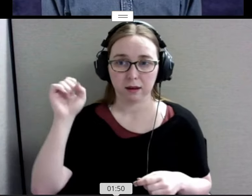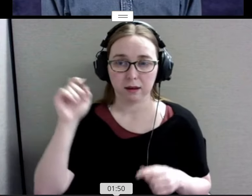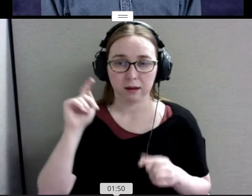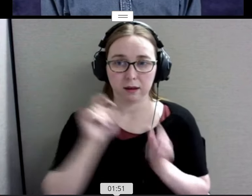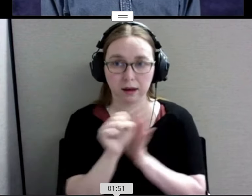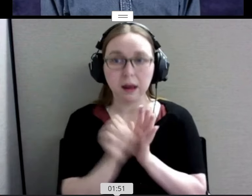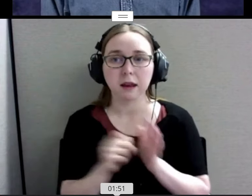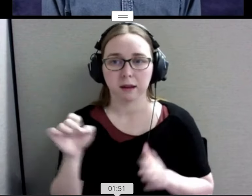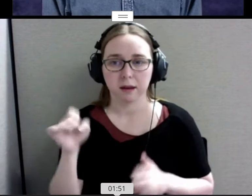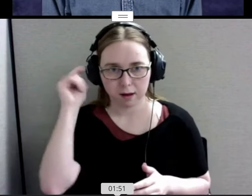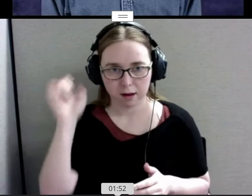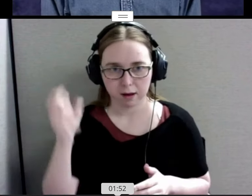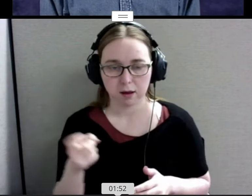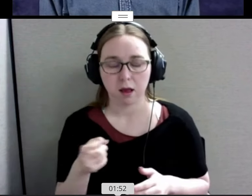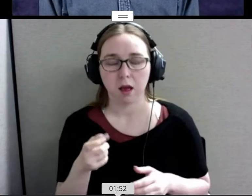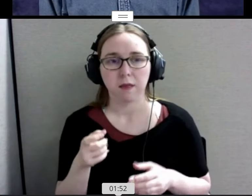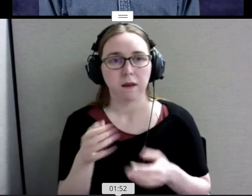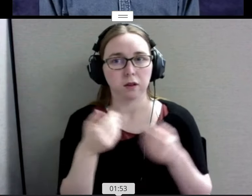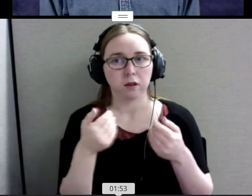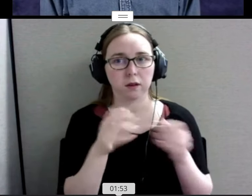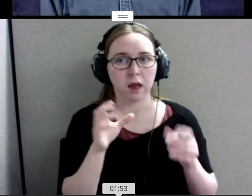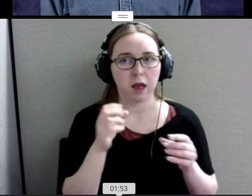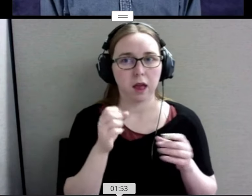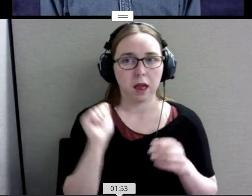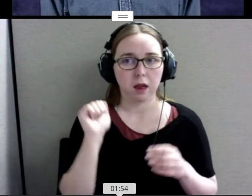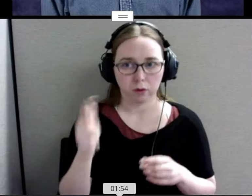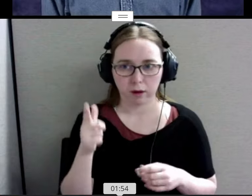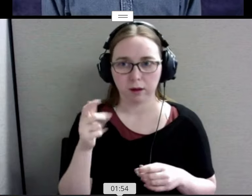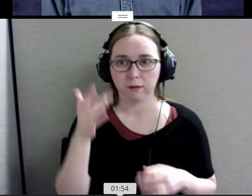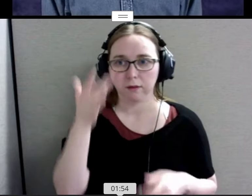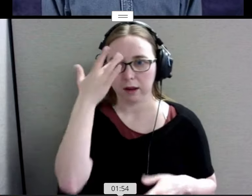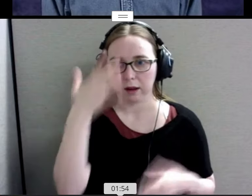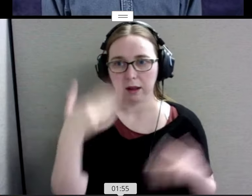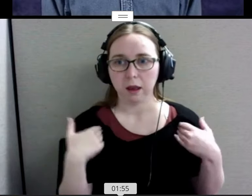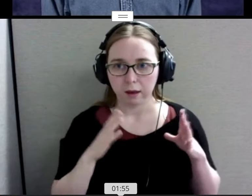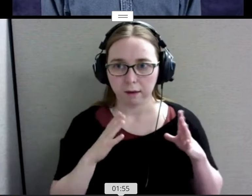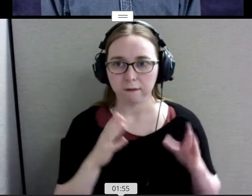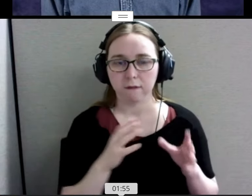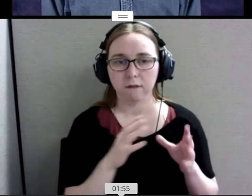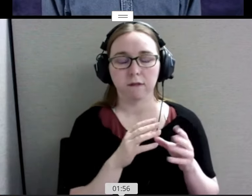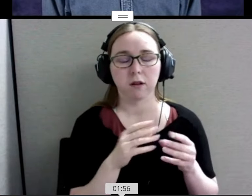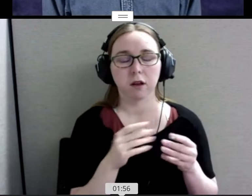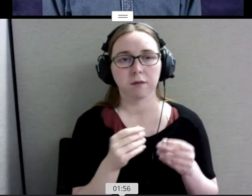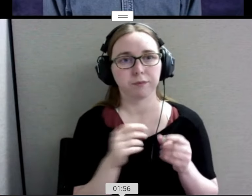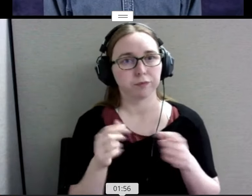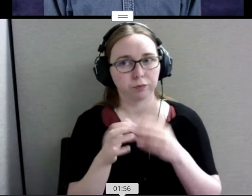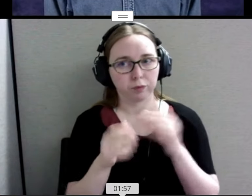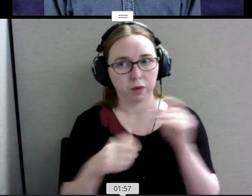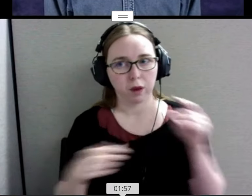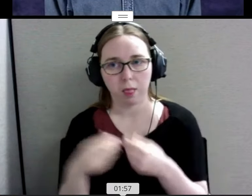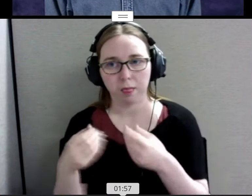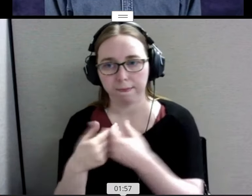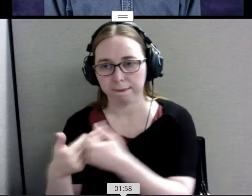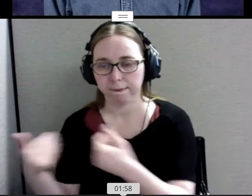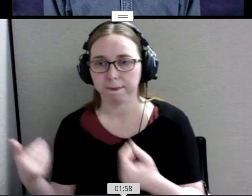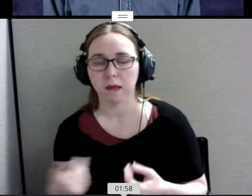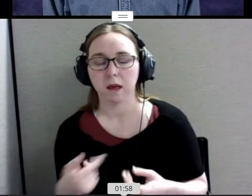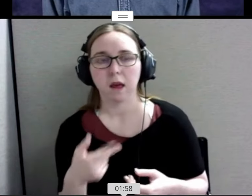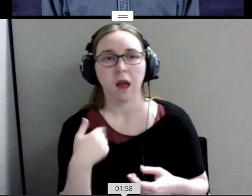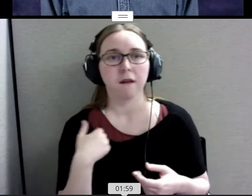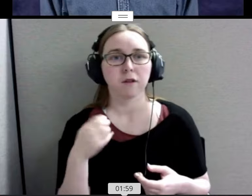take care of annual leave, sick leave, it will divide all of that up. And also if you have situations where perhaps a corporation does